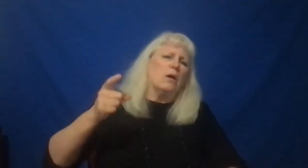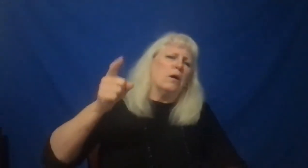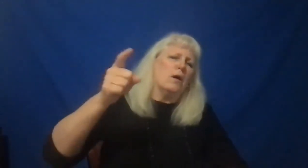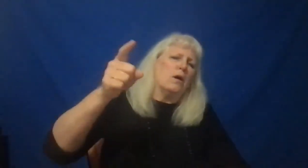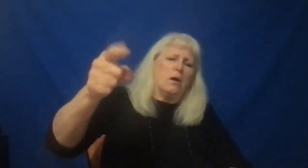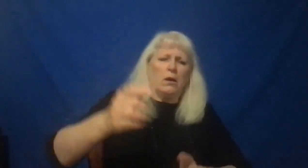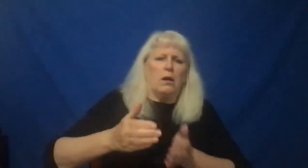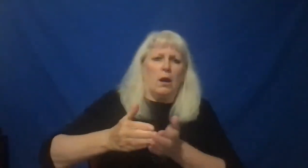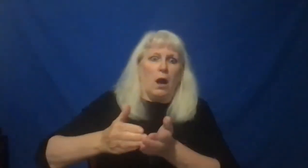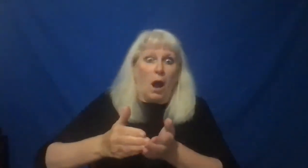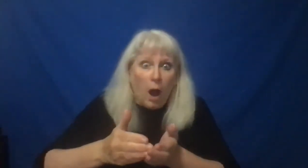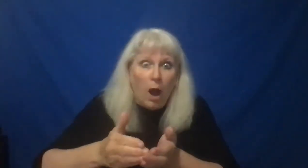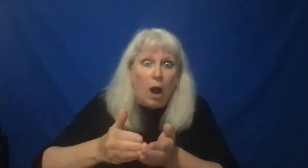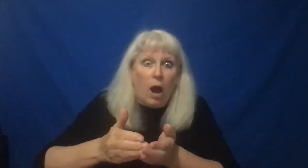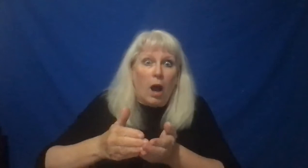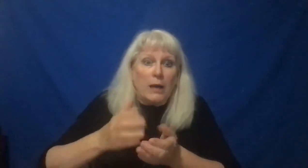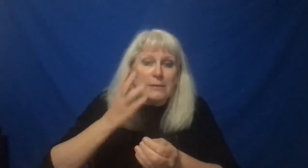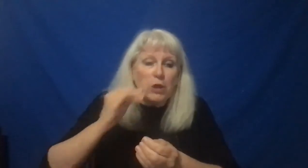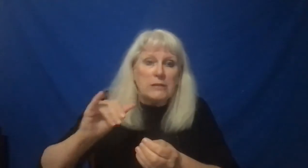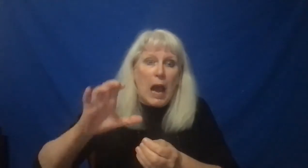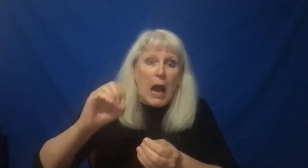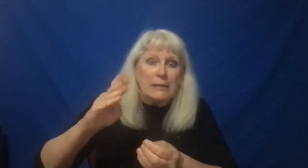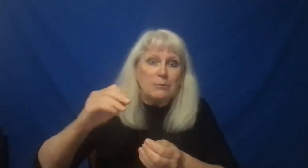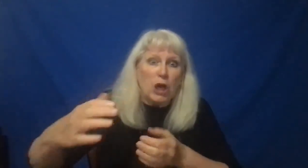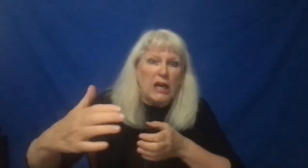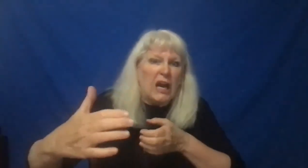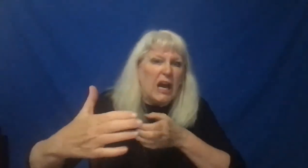iceberg, shaking up its hope for a trip,